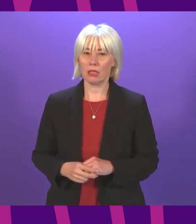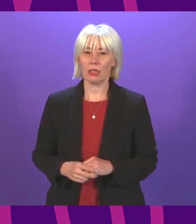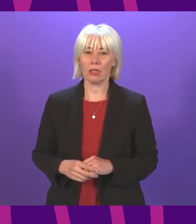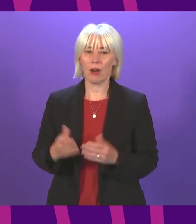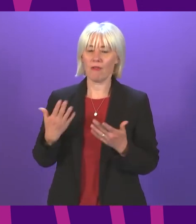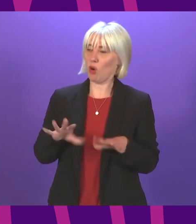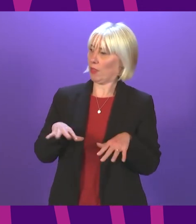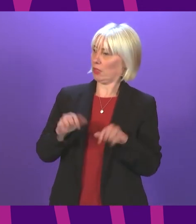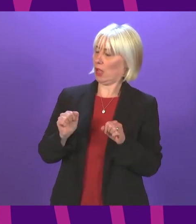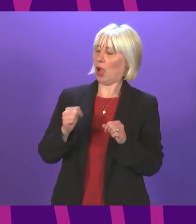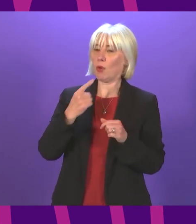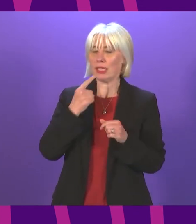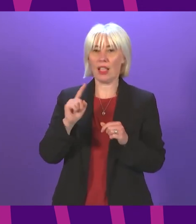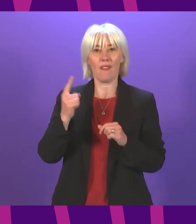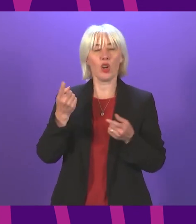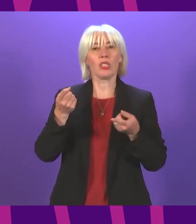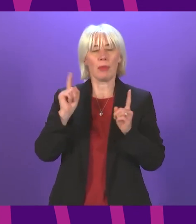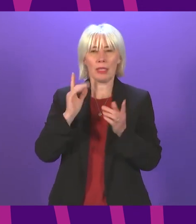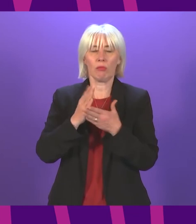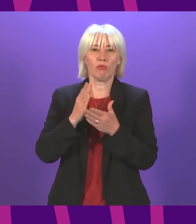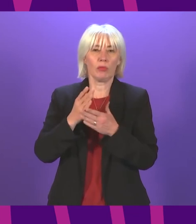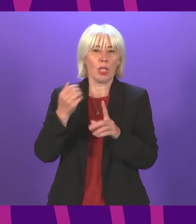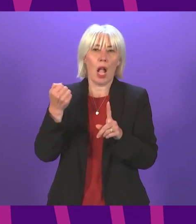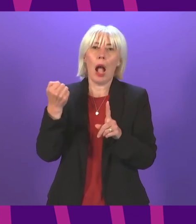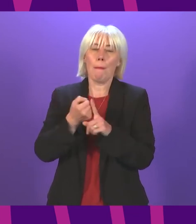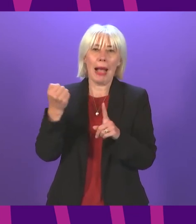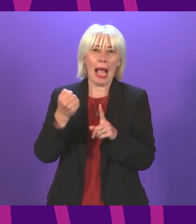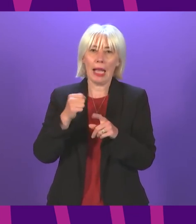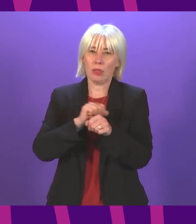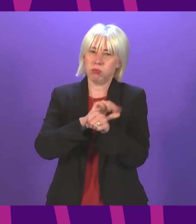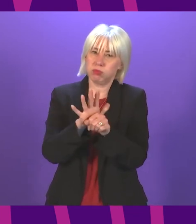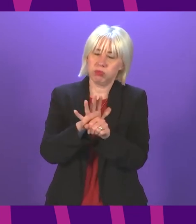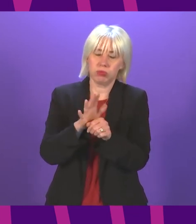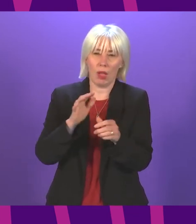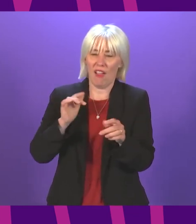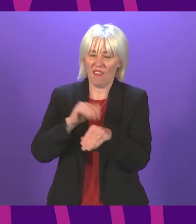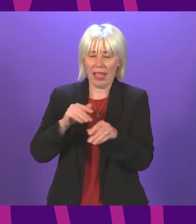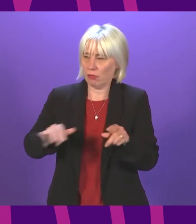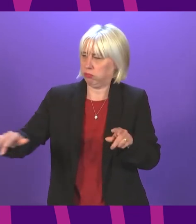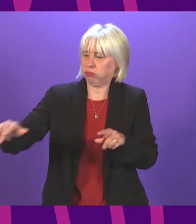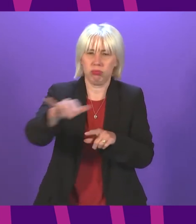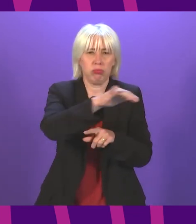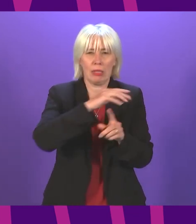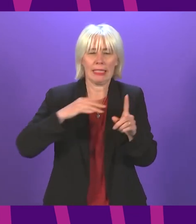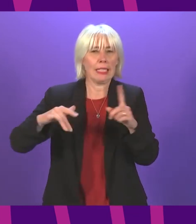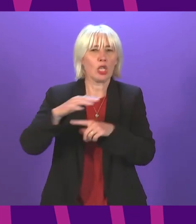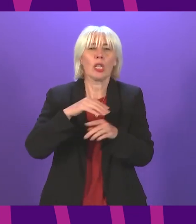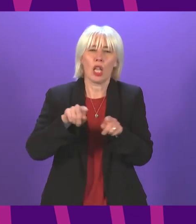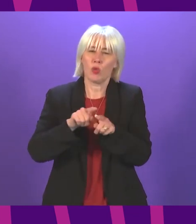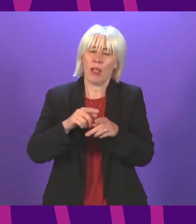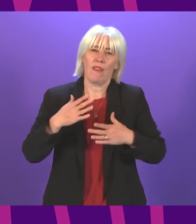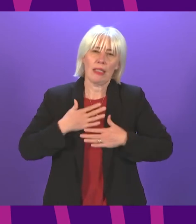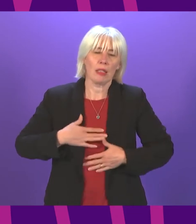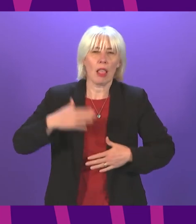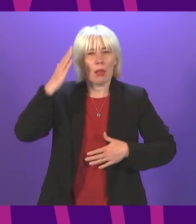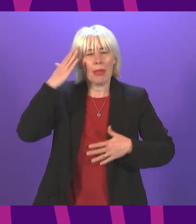the outset I want to join the First Minister in recognising the impact the pandemic has had on every part of our society and in particular on the physical and mental